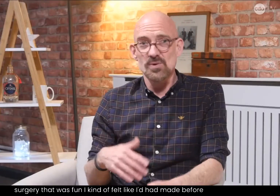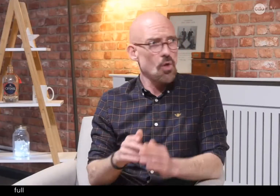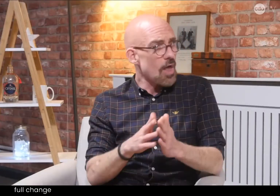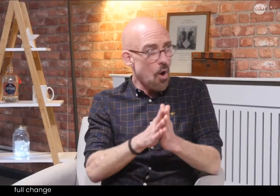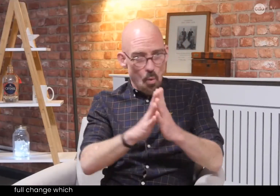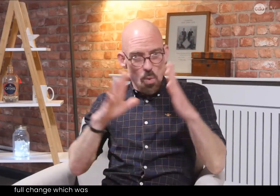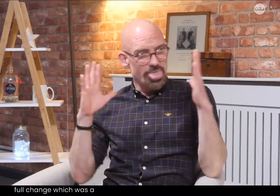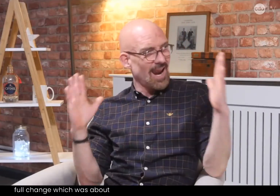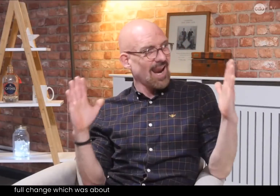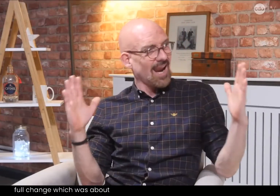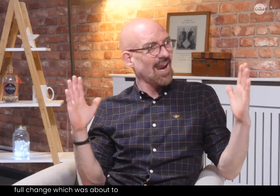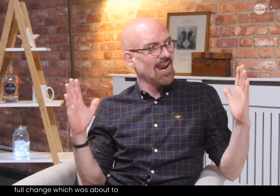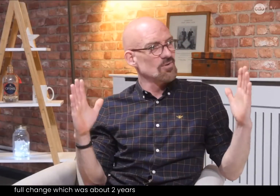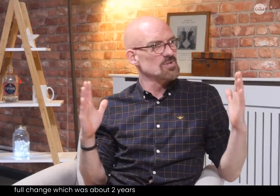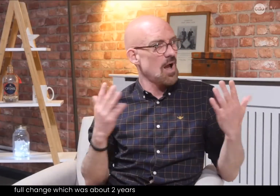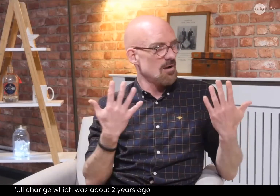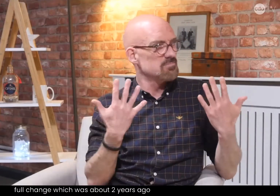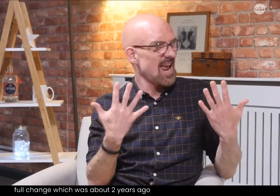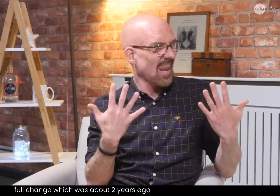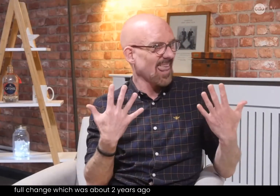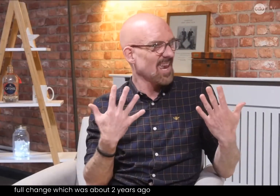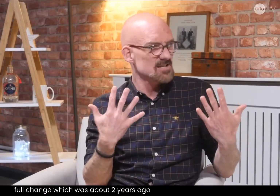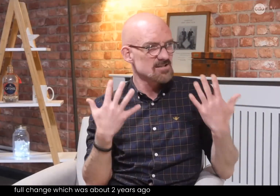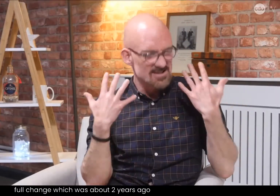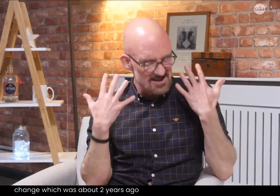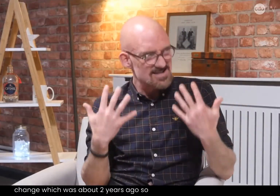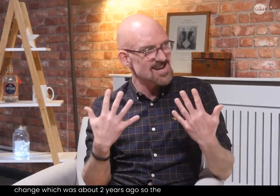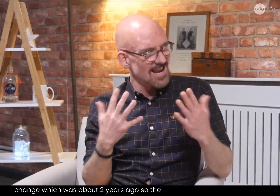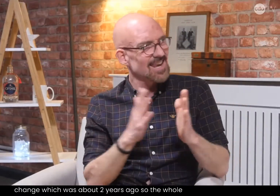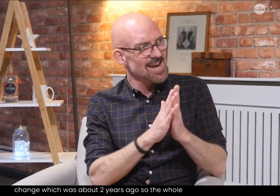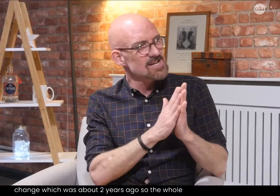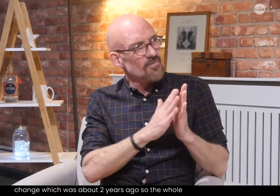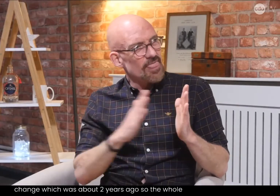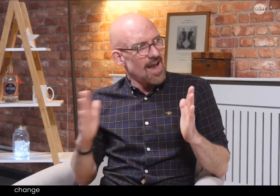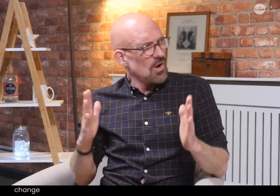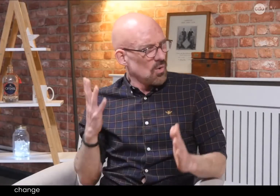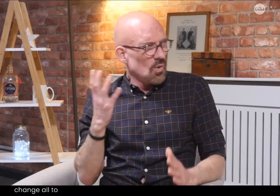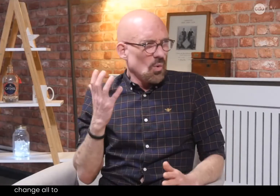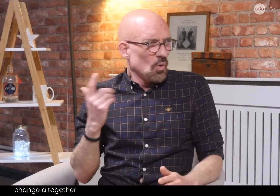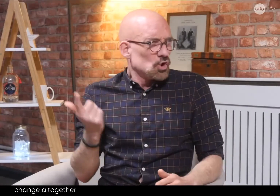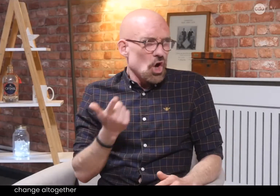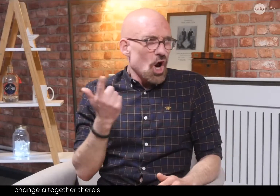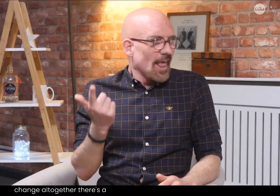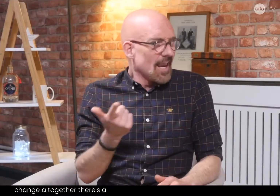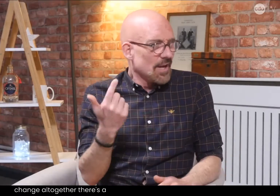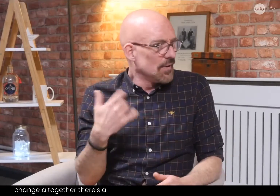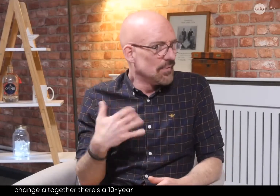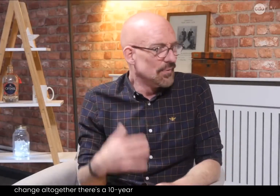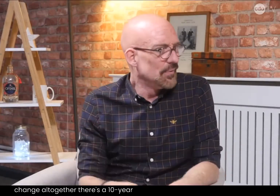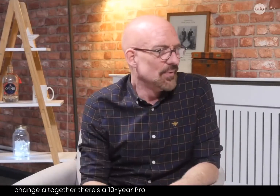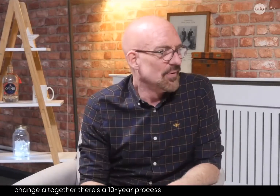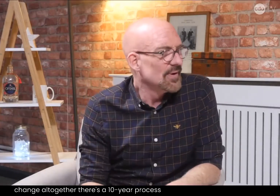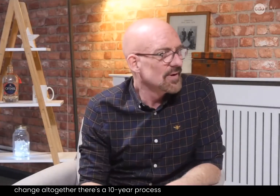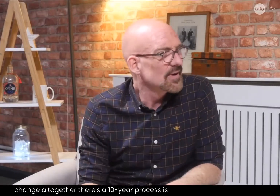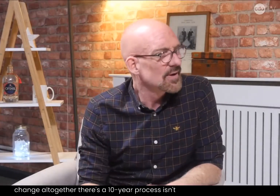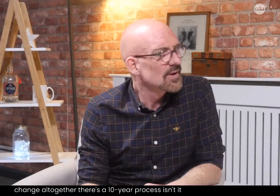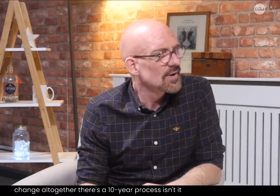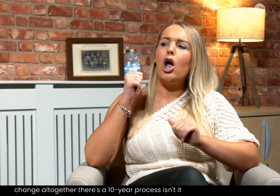ago. So the whole change altogether is a 10-year process, isn't it? Gosh, what a journey you've been